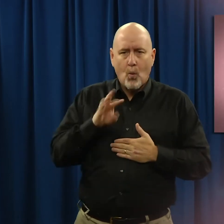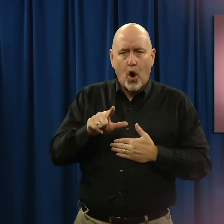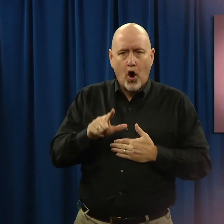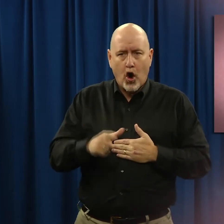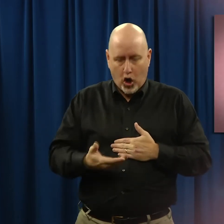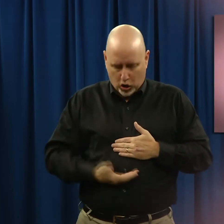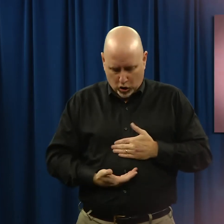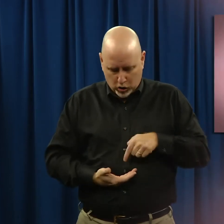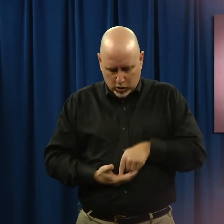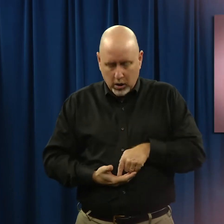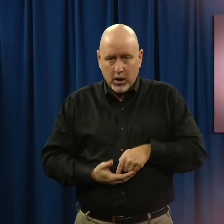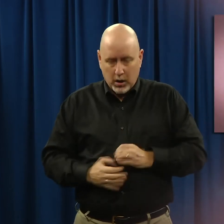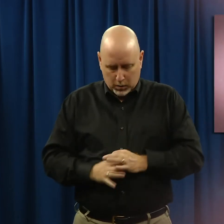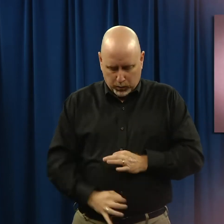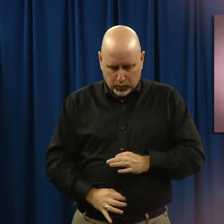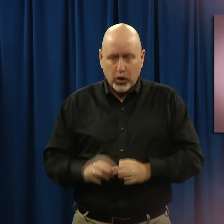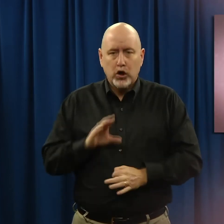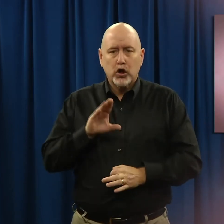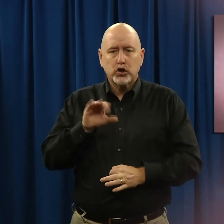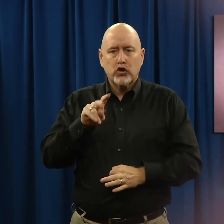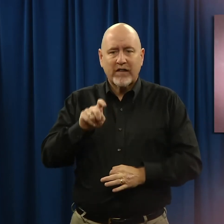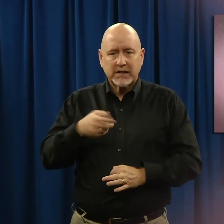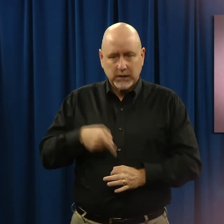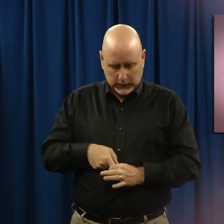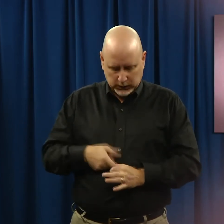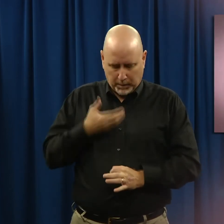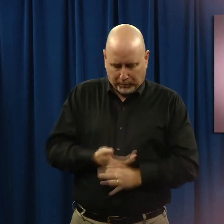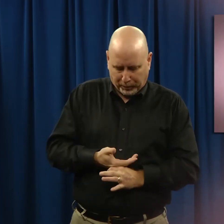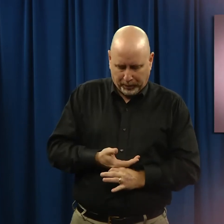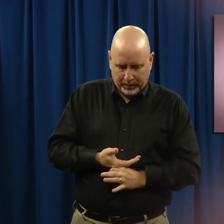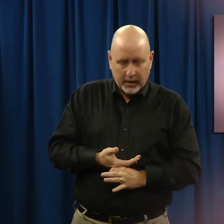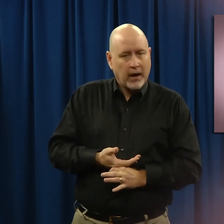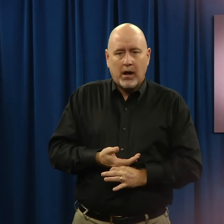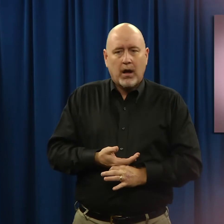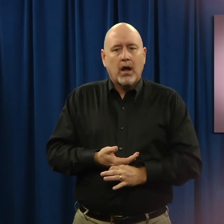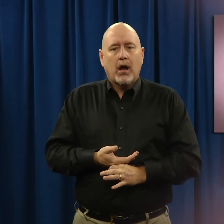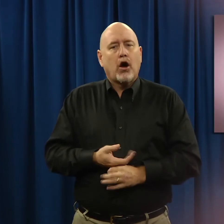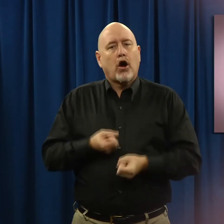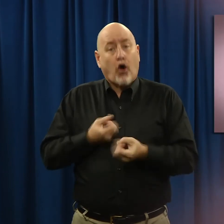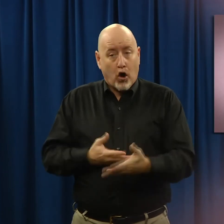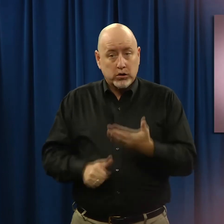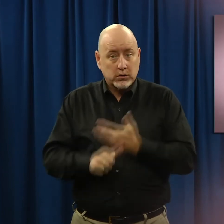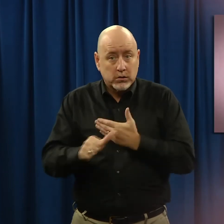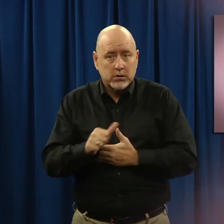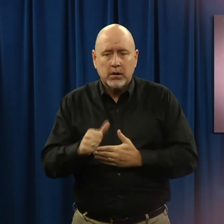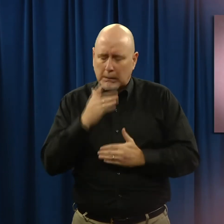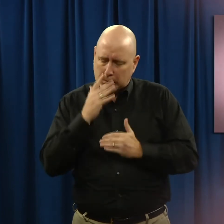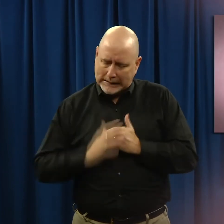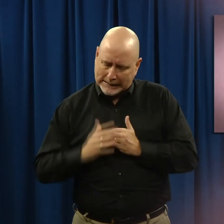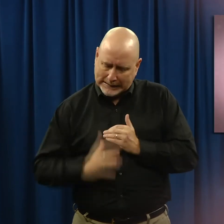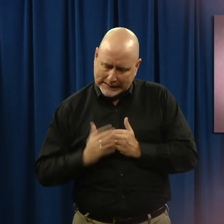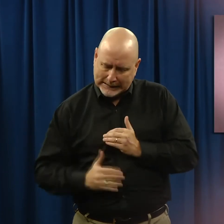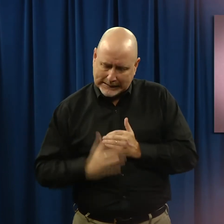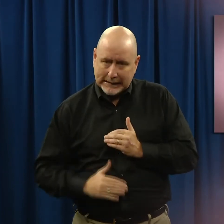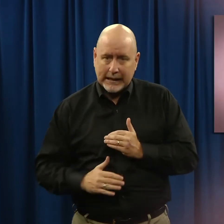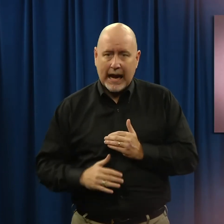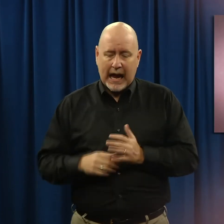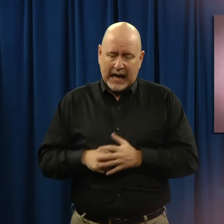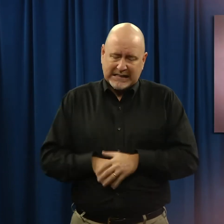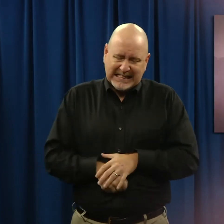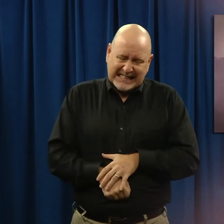the cervix. The danger here involves hemorrhaging or severe vaginal bleeding and possibly premature